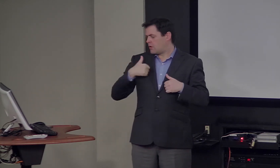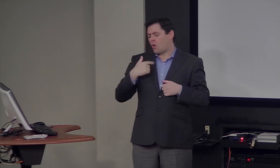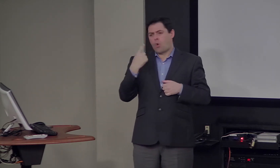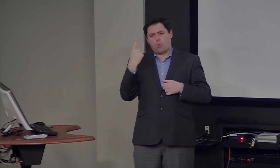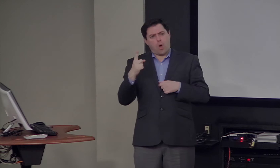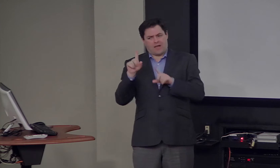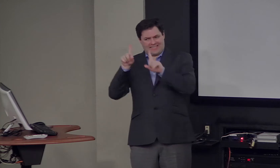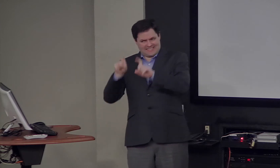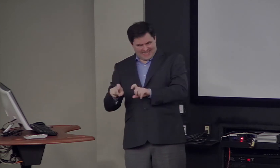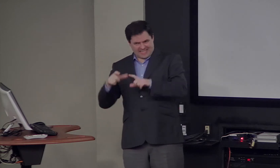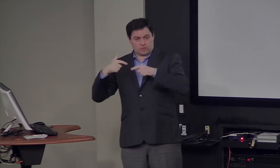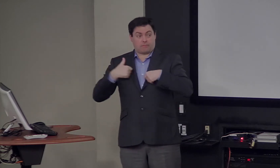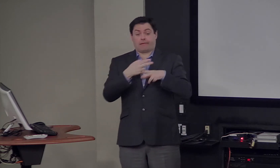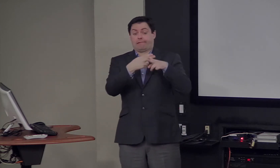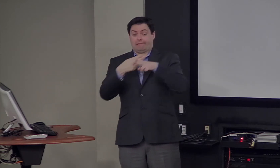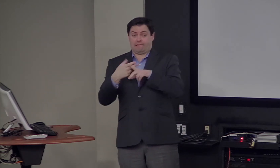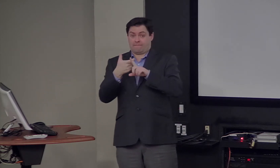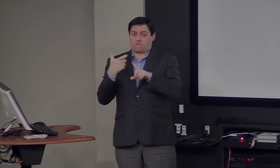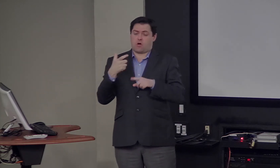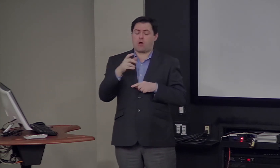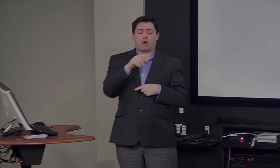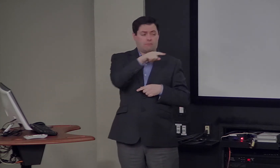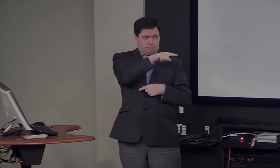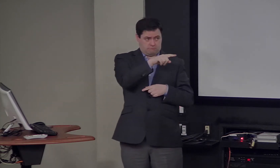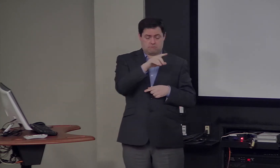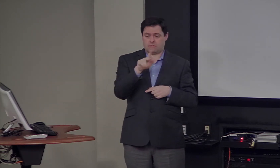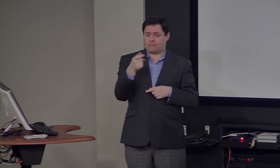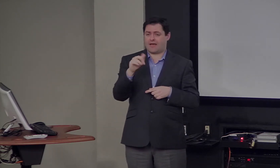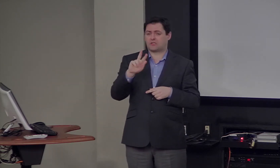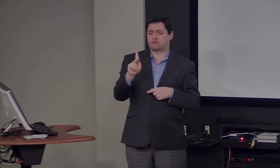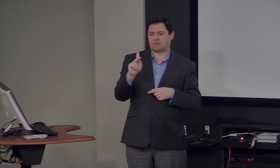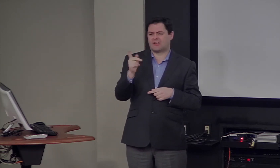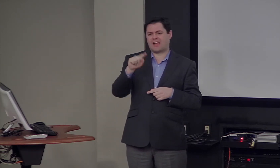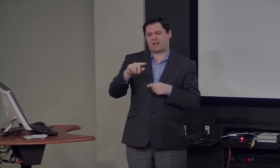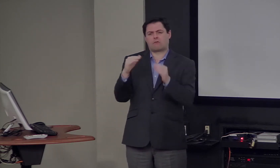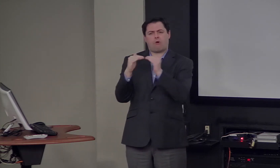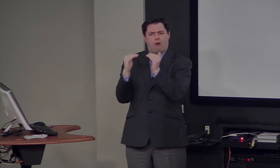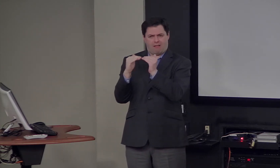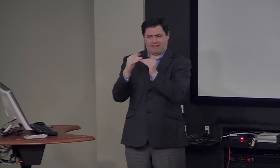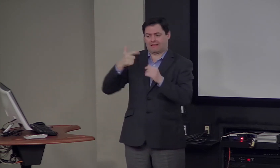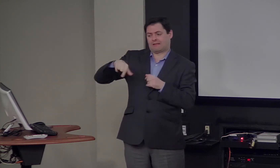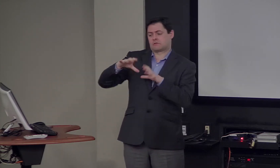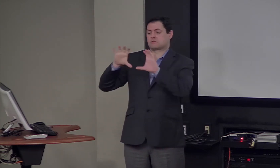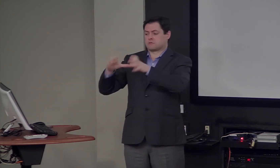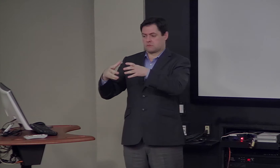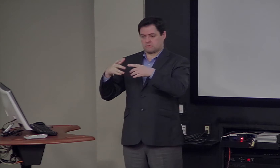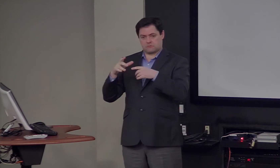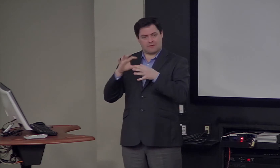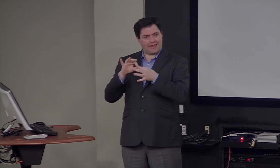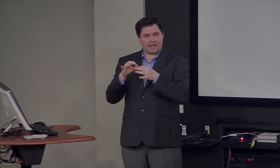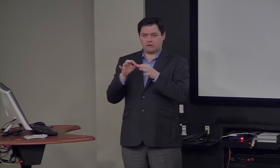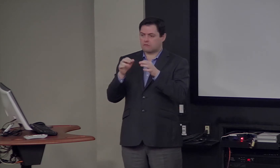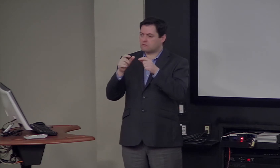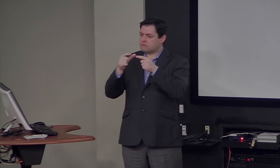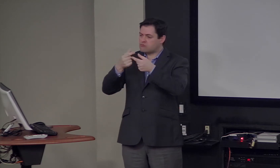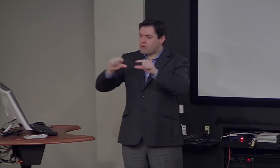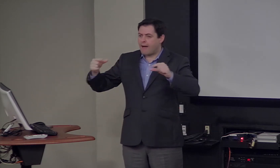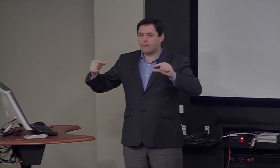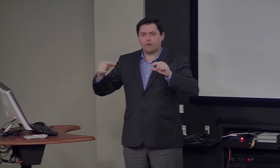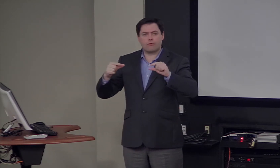language acquisition. Another test that we use Patrick and a colleague of ours came together